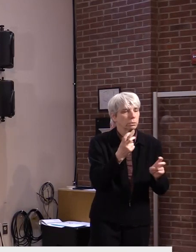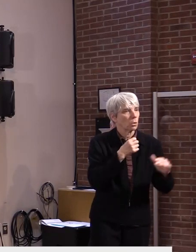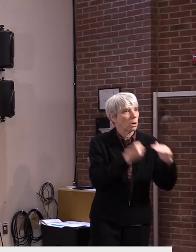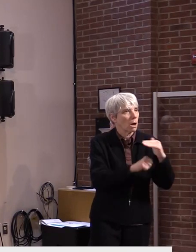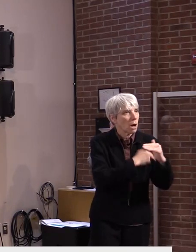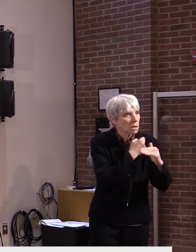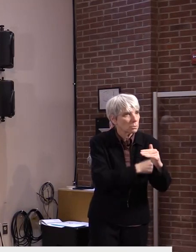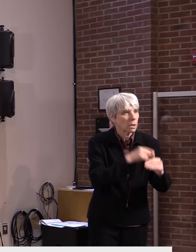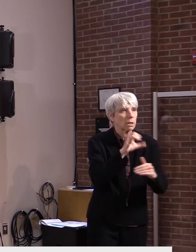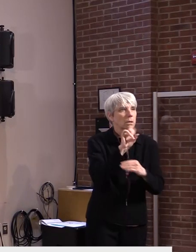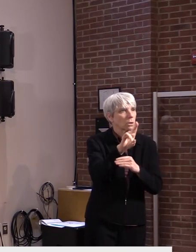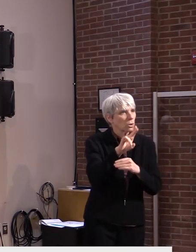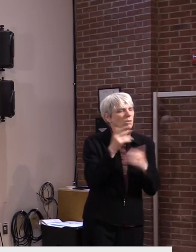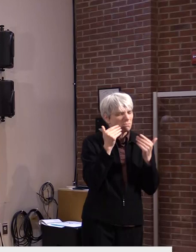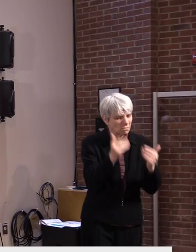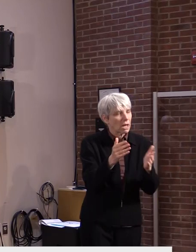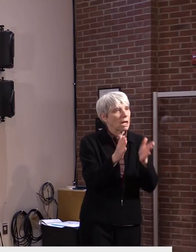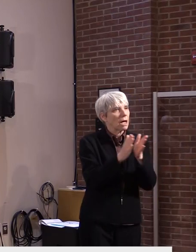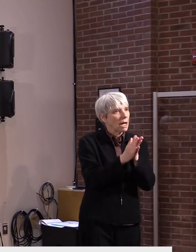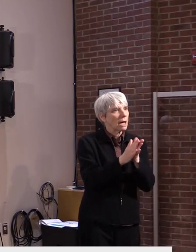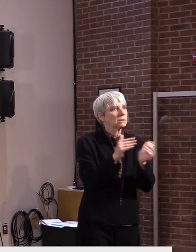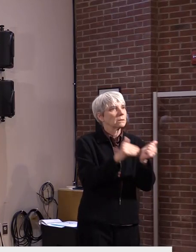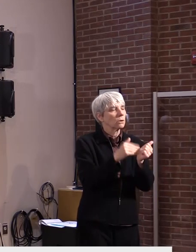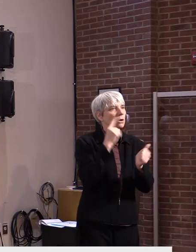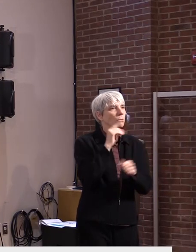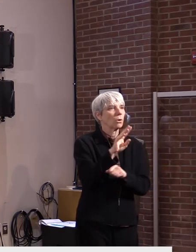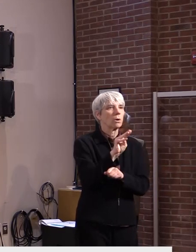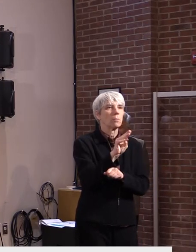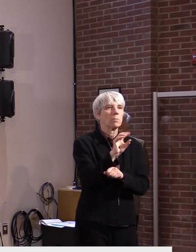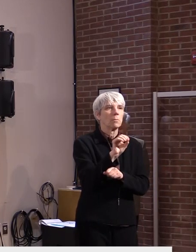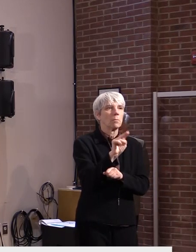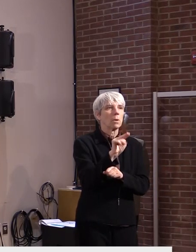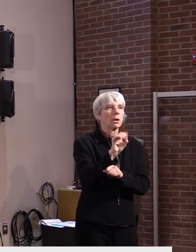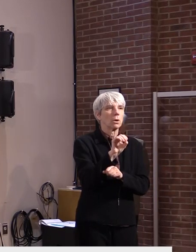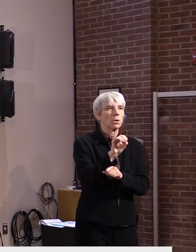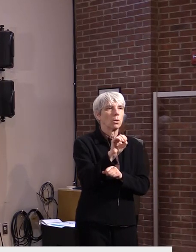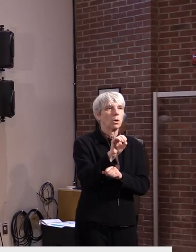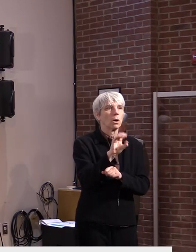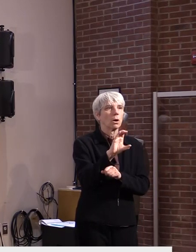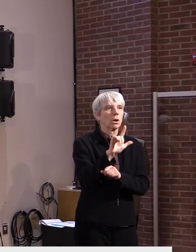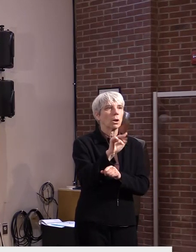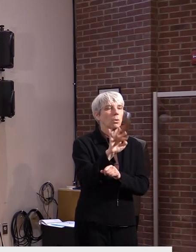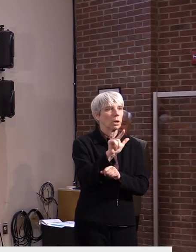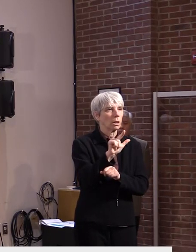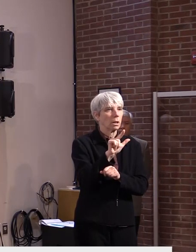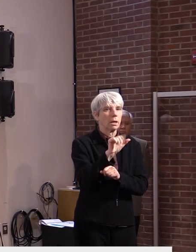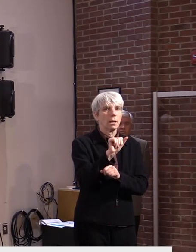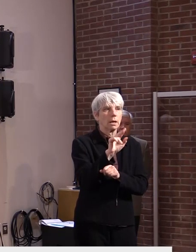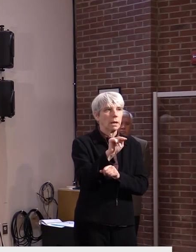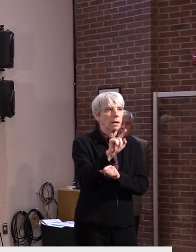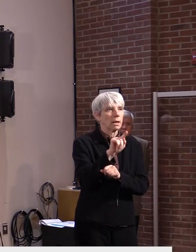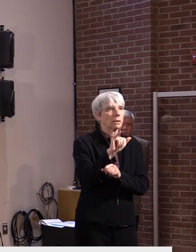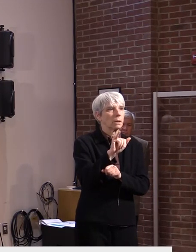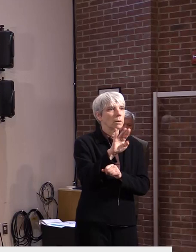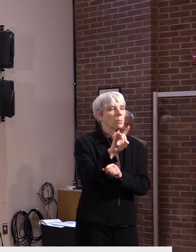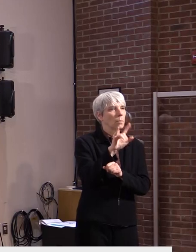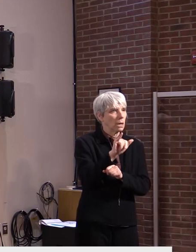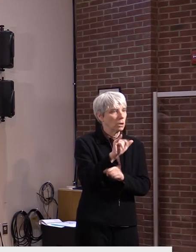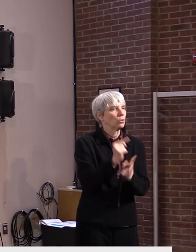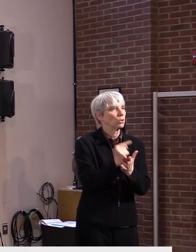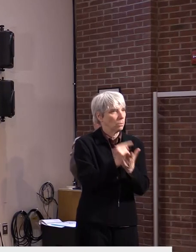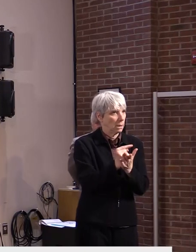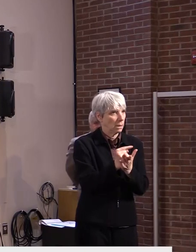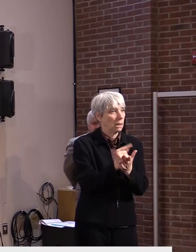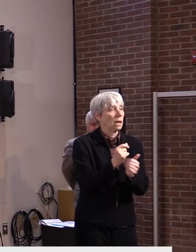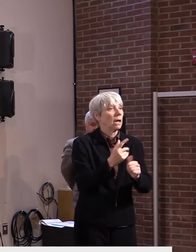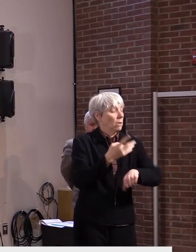for monoclonal antibody treatment. These have been shown to meaningfully reduce the incidence of